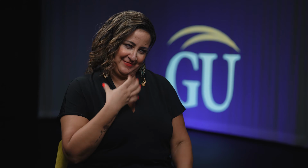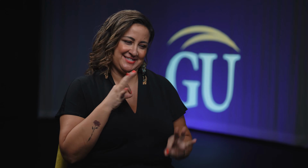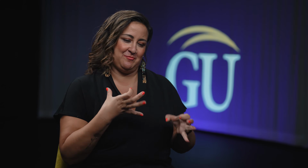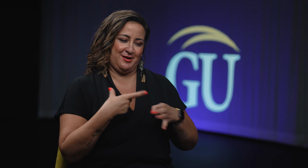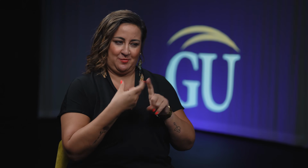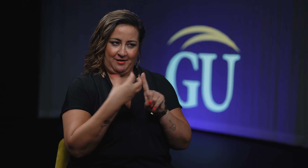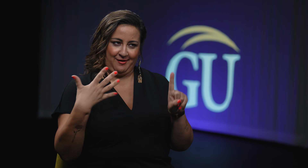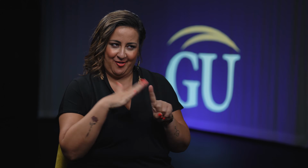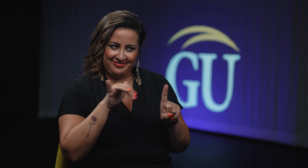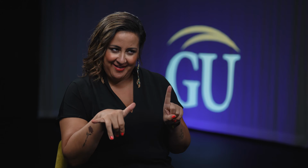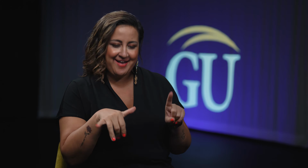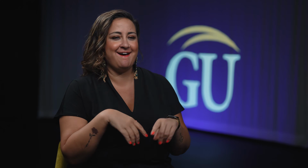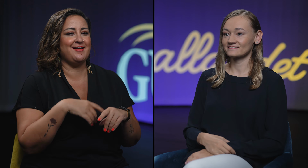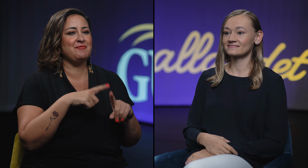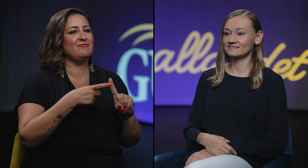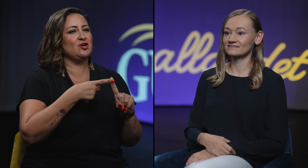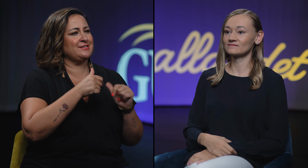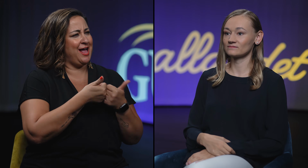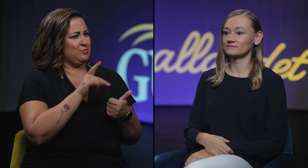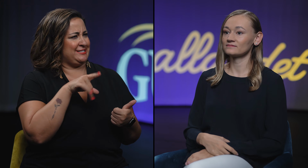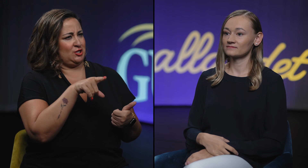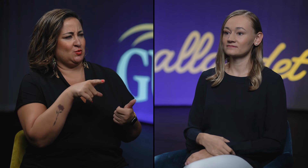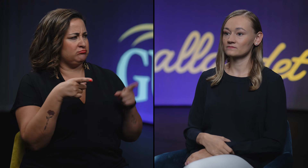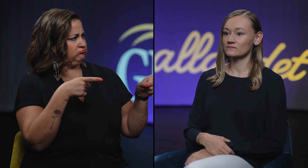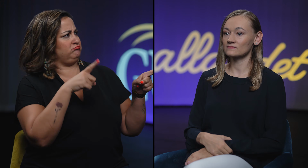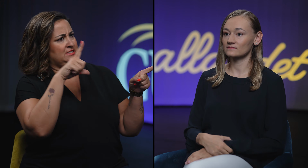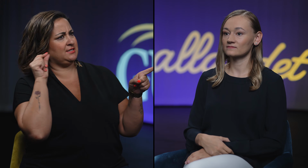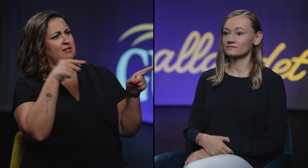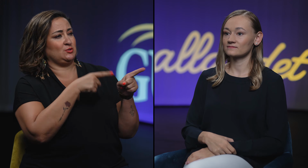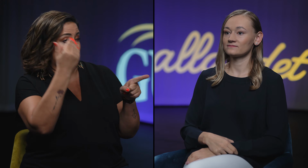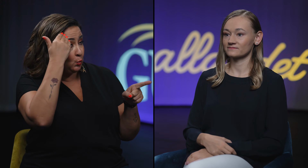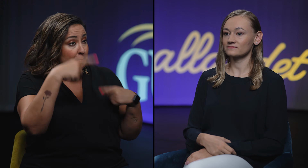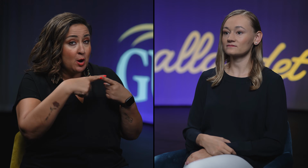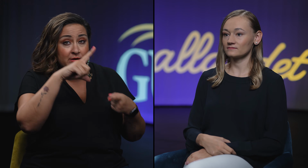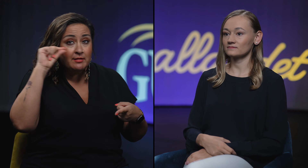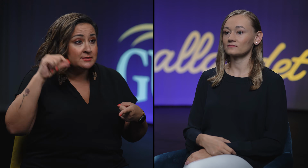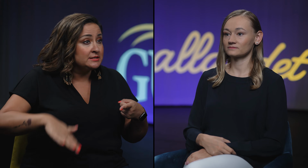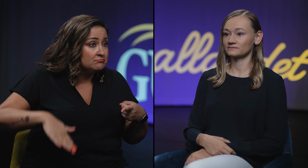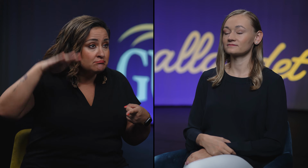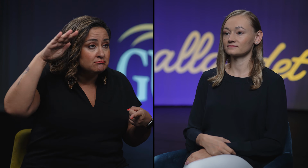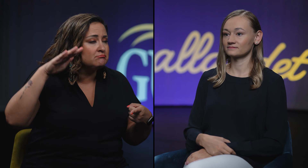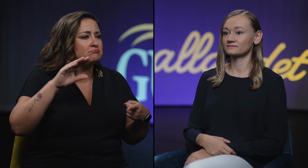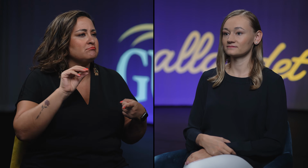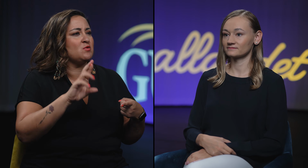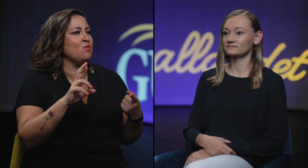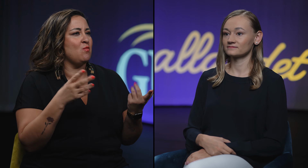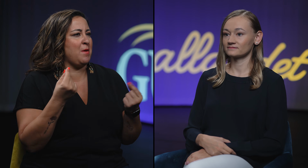to learn more about that. First, I want to know how you chose Gallaudet. Did you know about Gallaudet growing up? What made you see